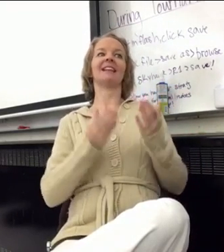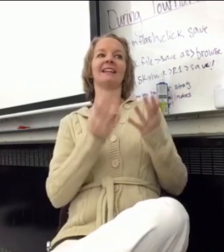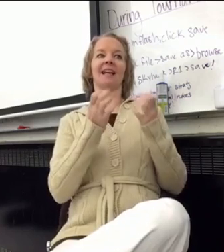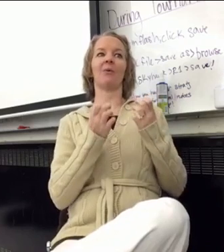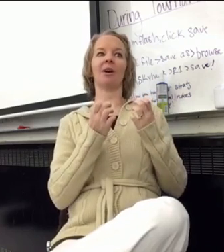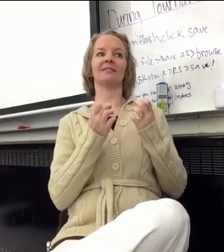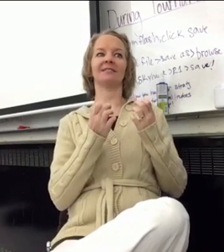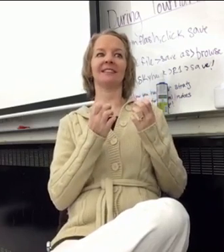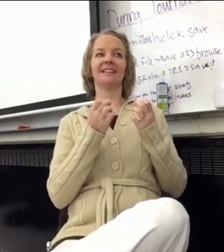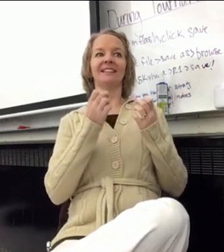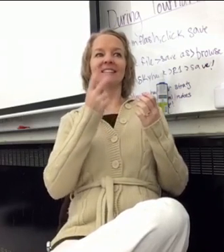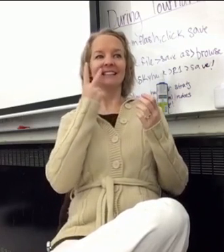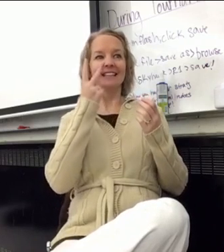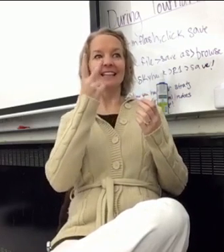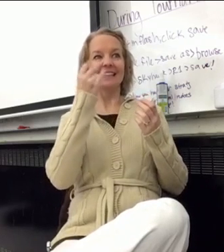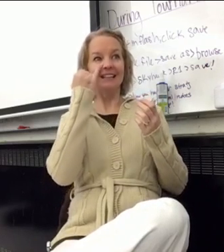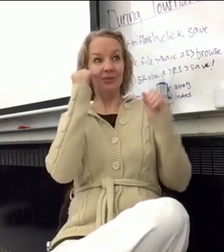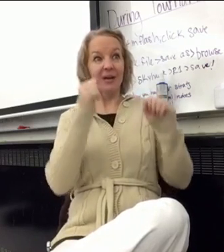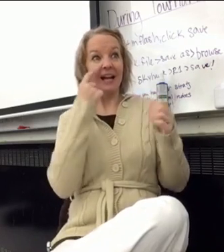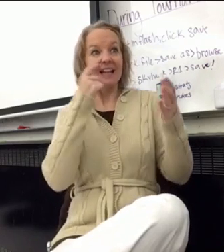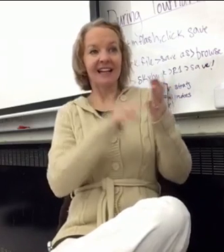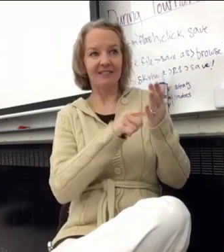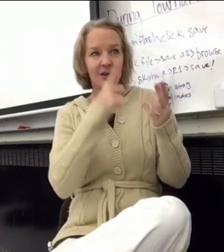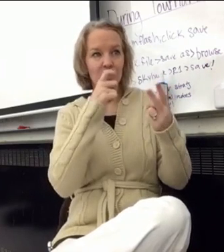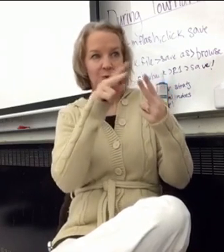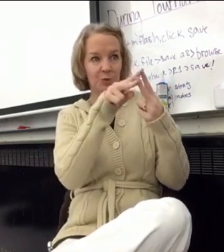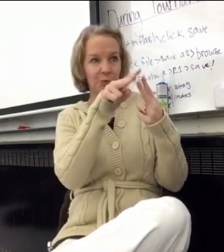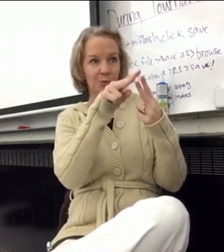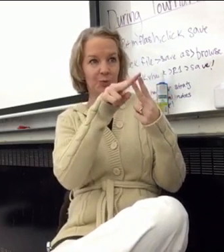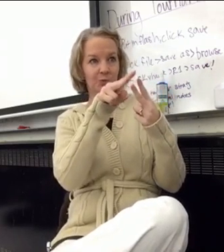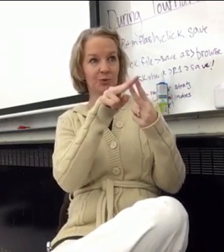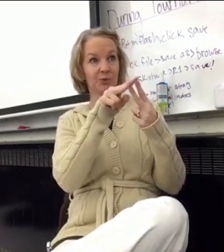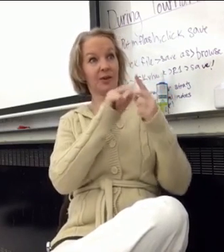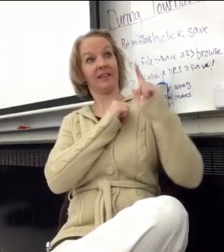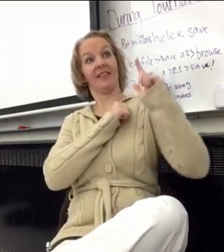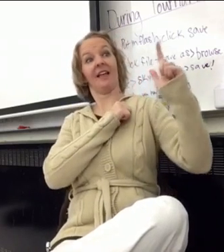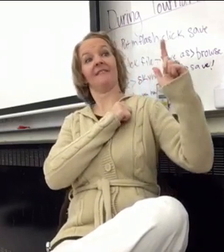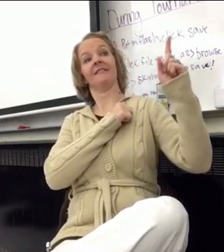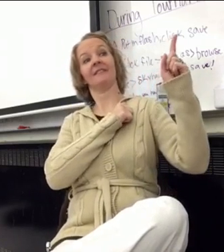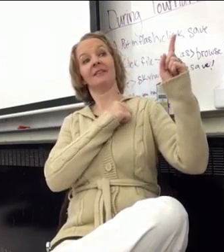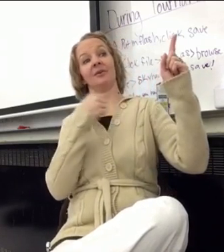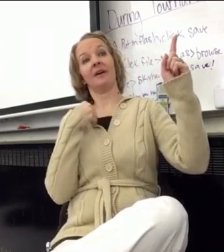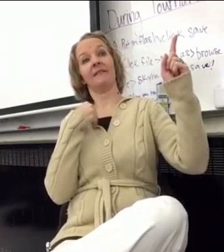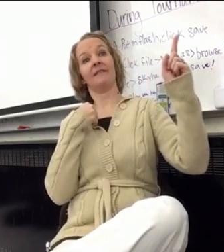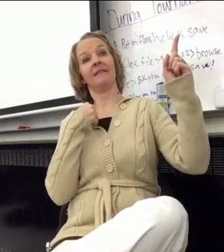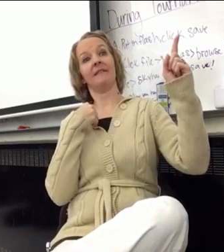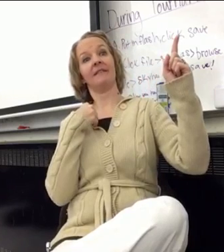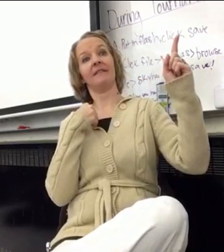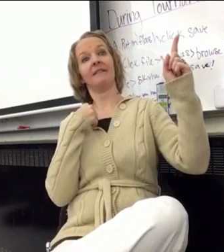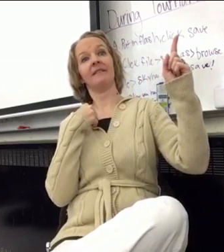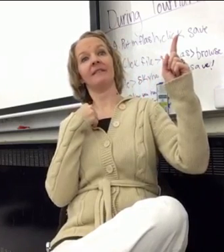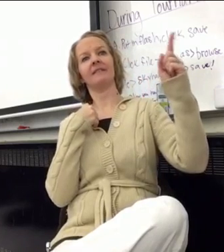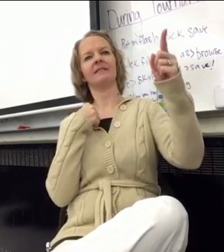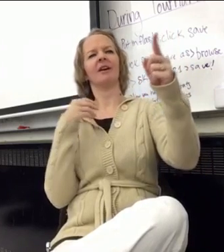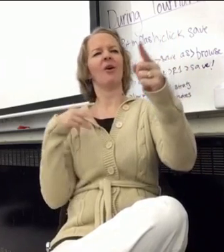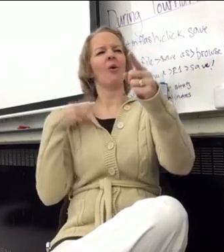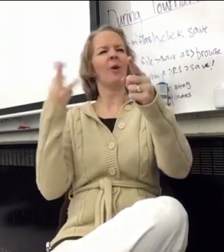2 on who could identify these people. Okay? So, on the left, we have...